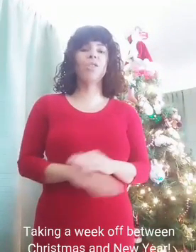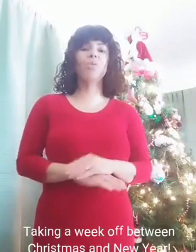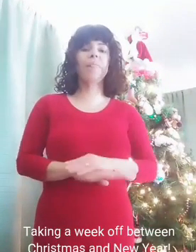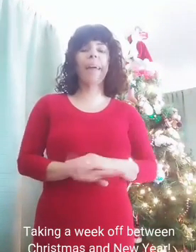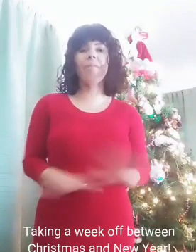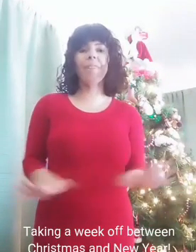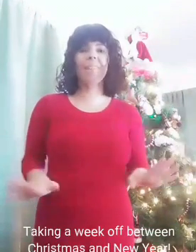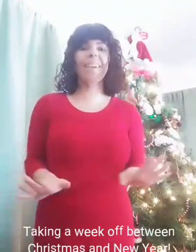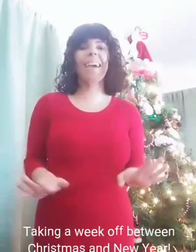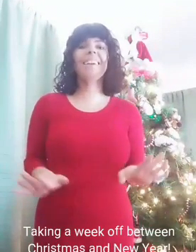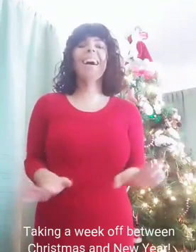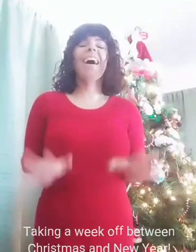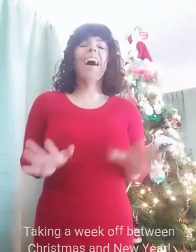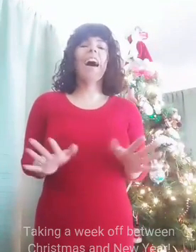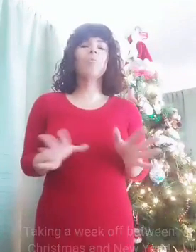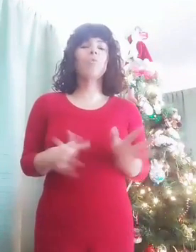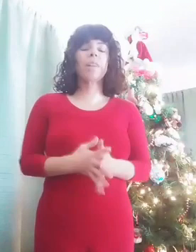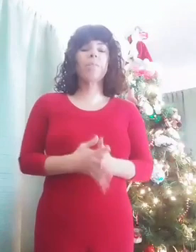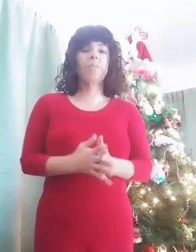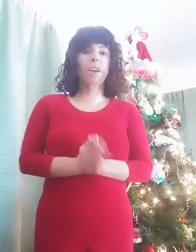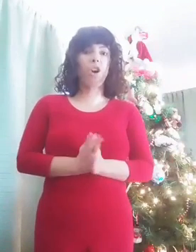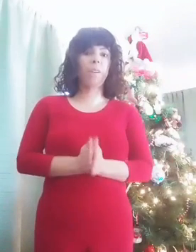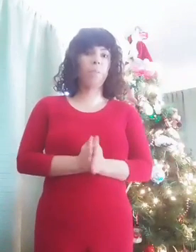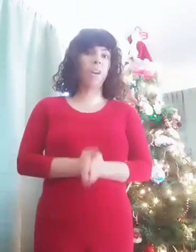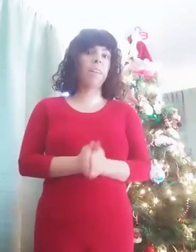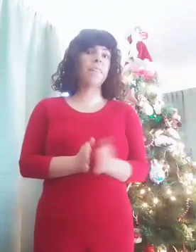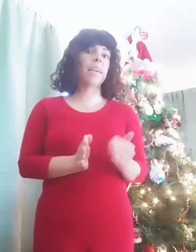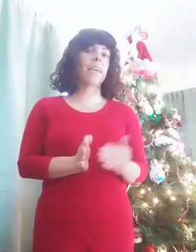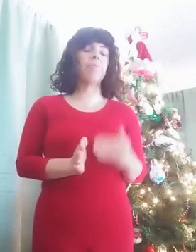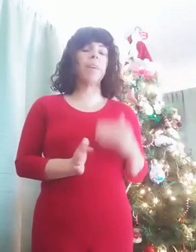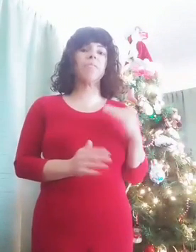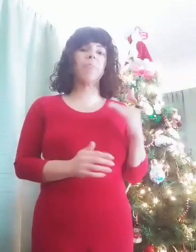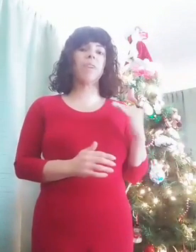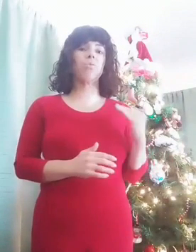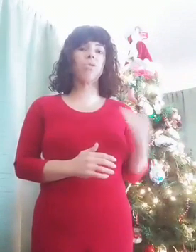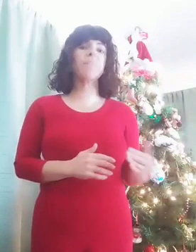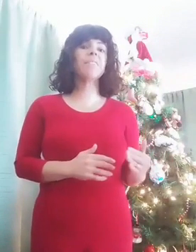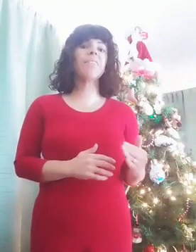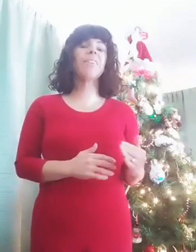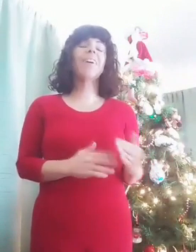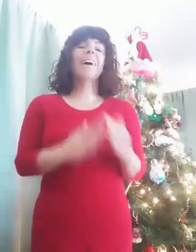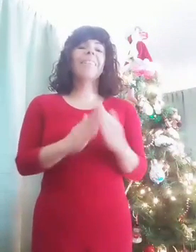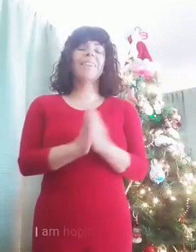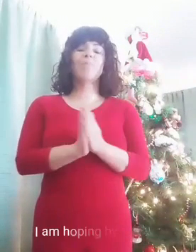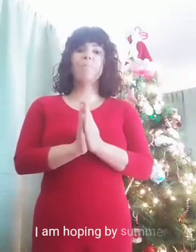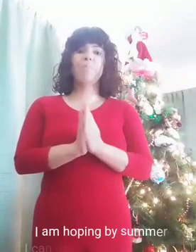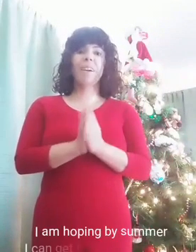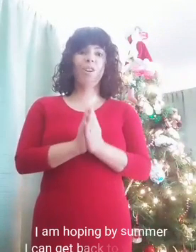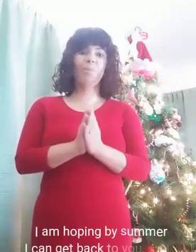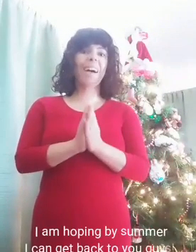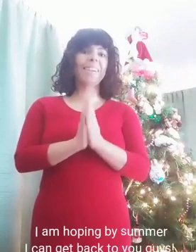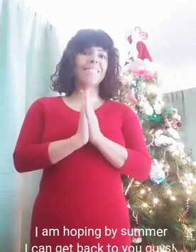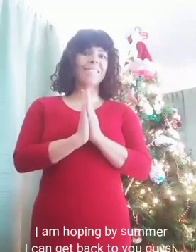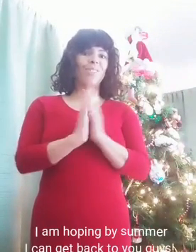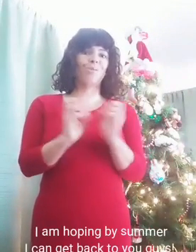new with everything again I really really hoping and praying that I can get back to my group this year that is my big hope guys so